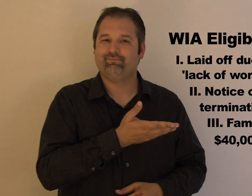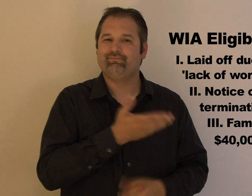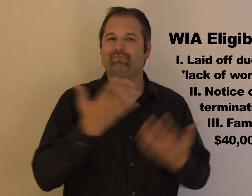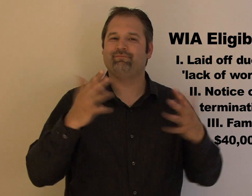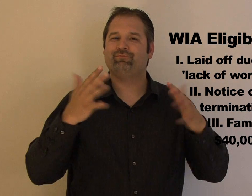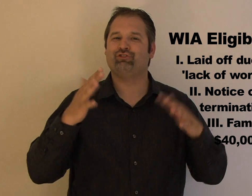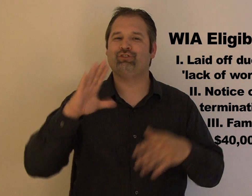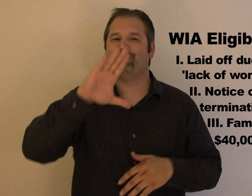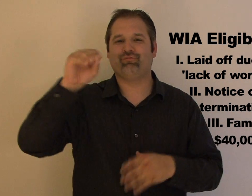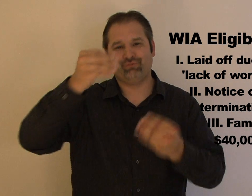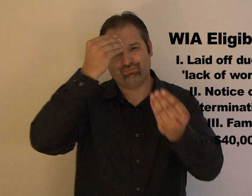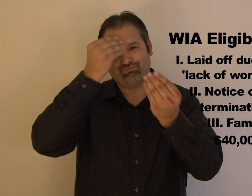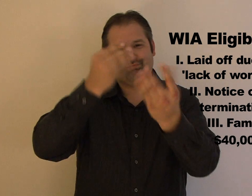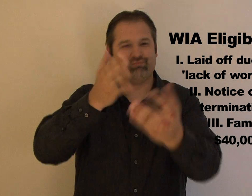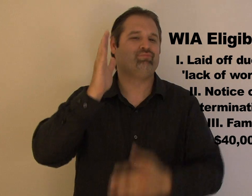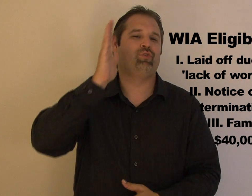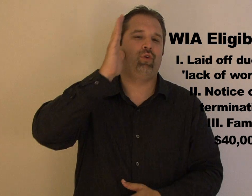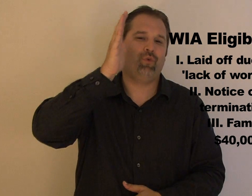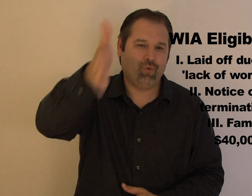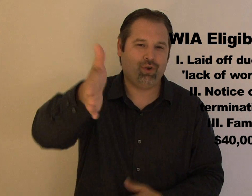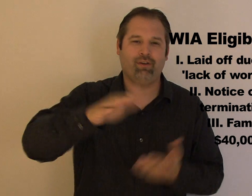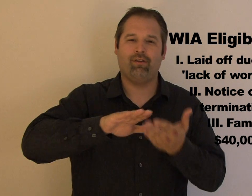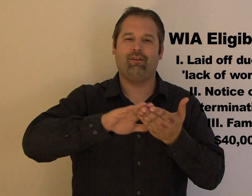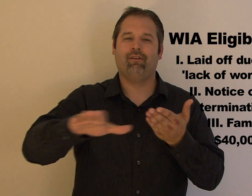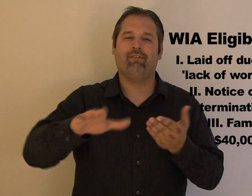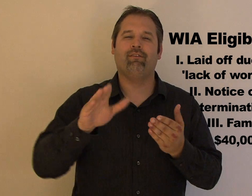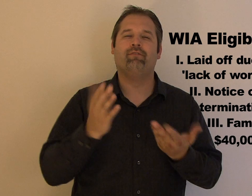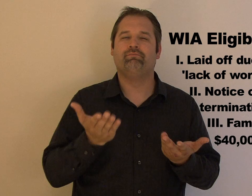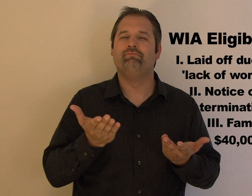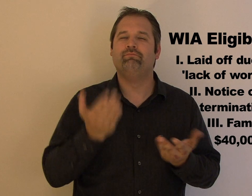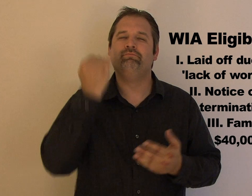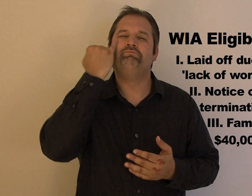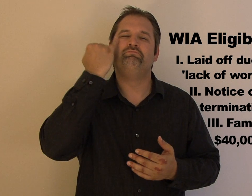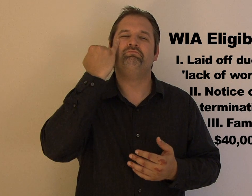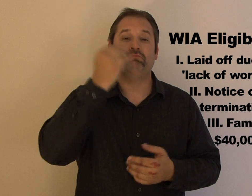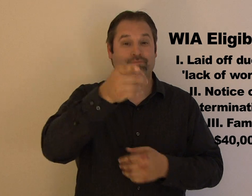Or next, notice of future layoff.